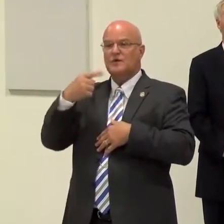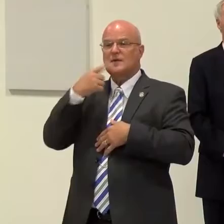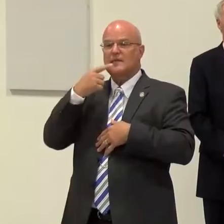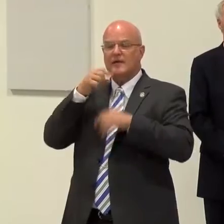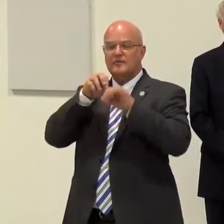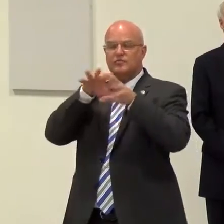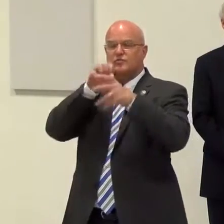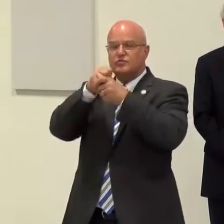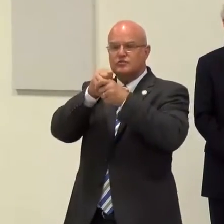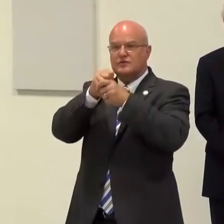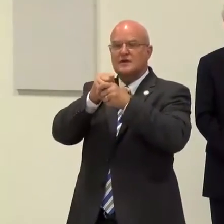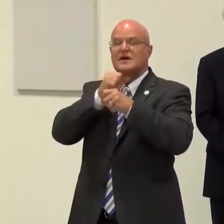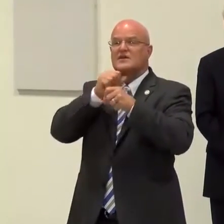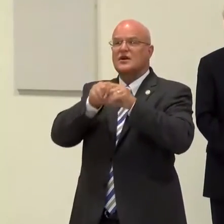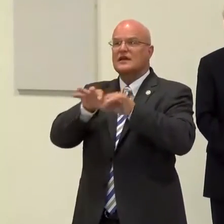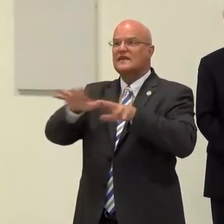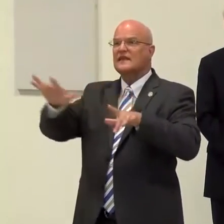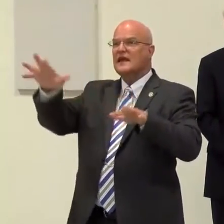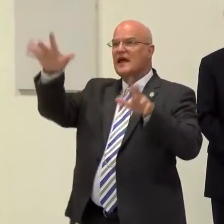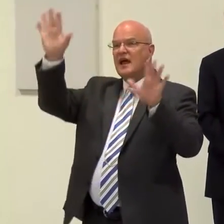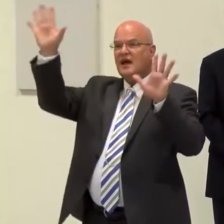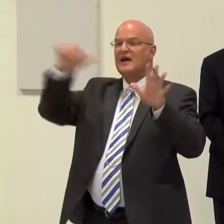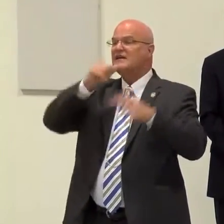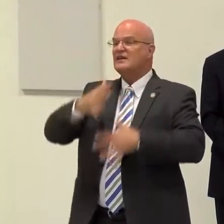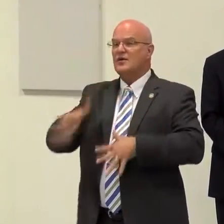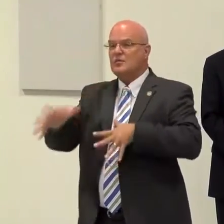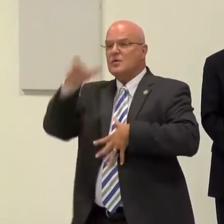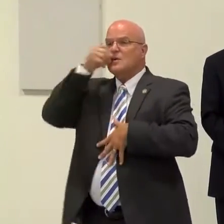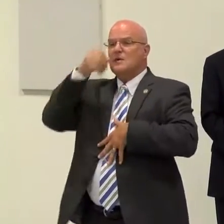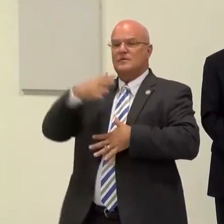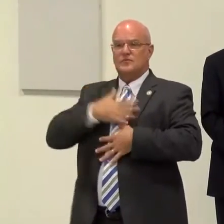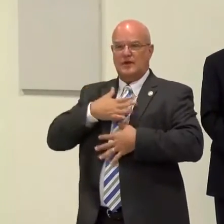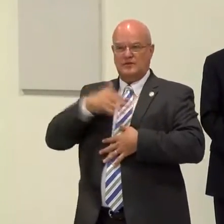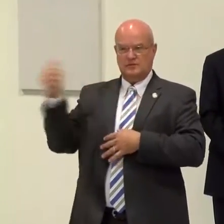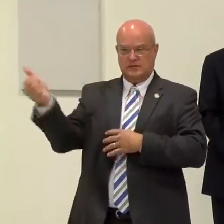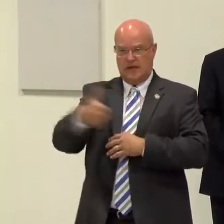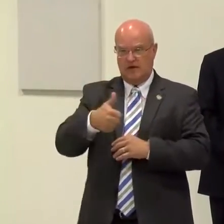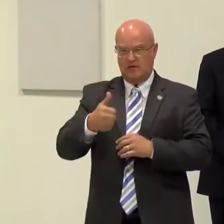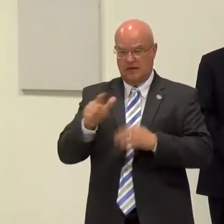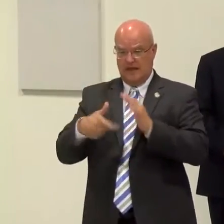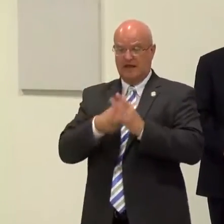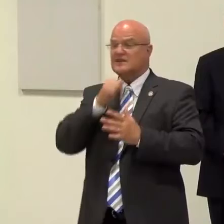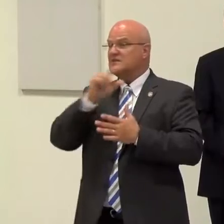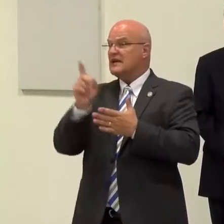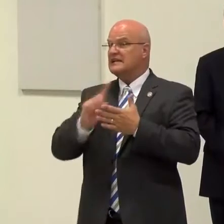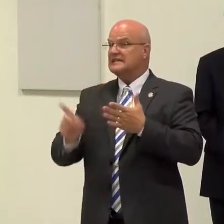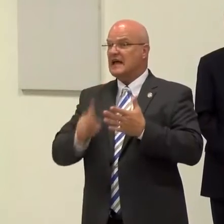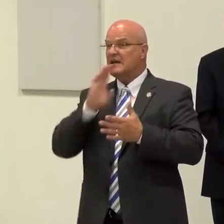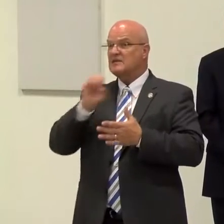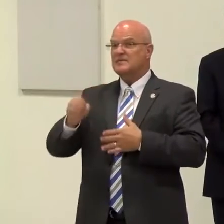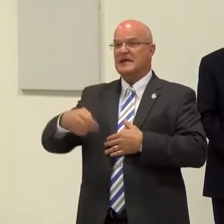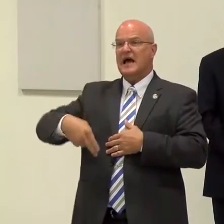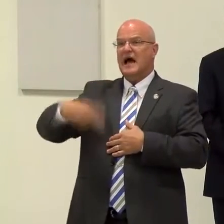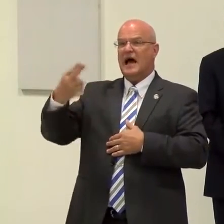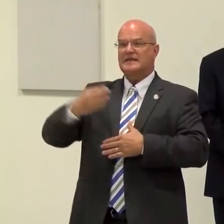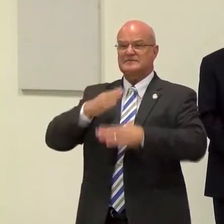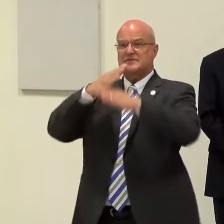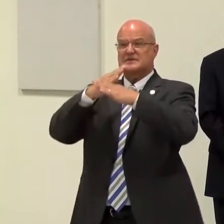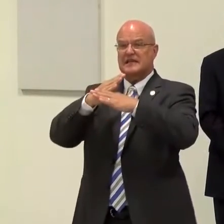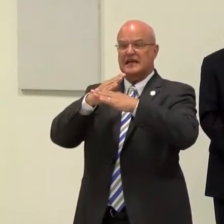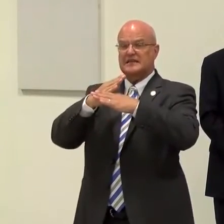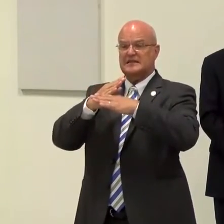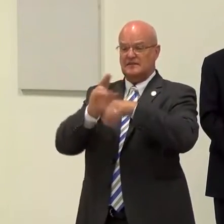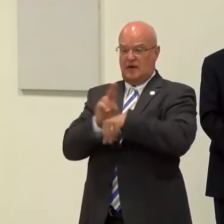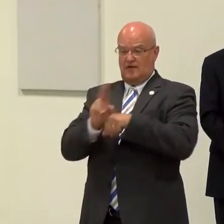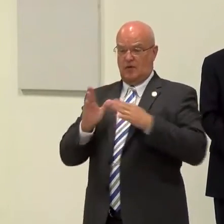mouth, so they don't get into the air and so you don't breathe them in. Now, these are not designed to be highly protective of the